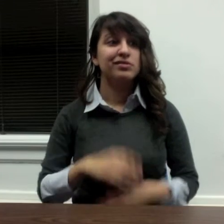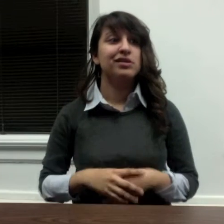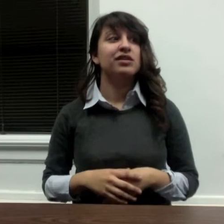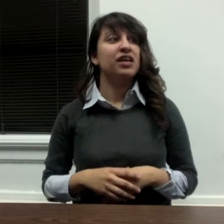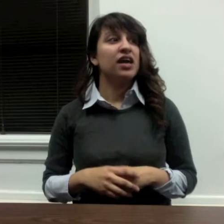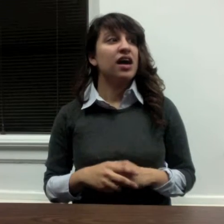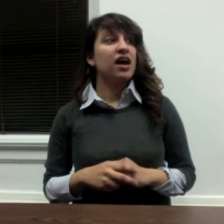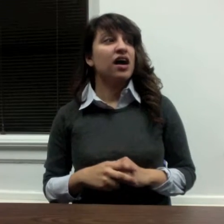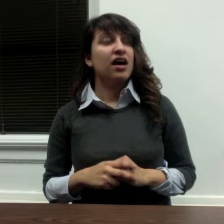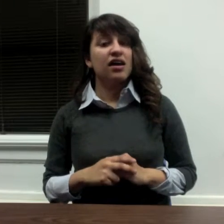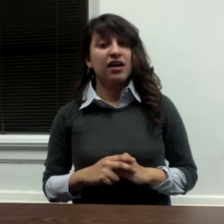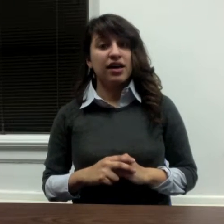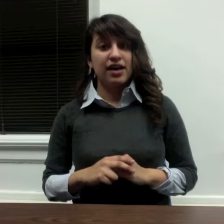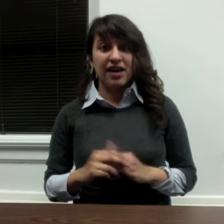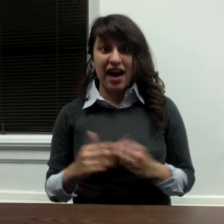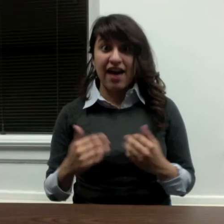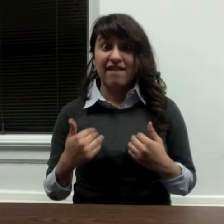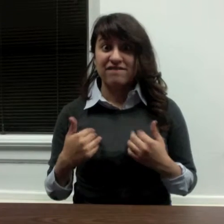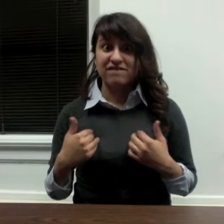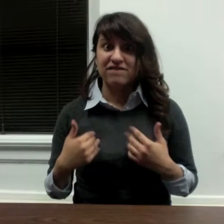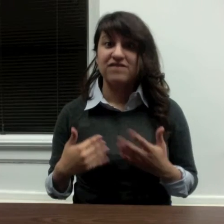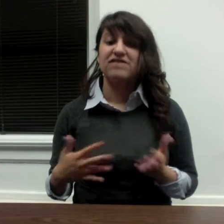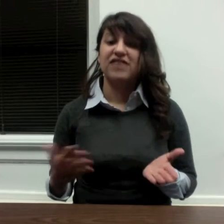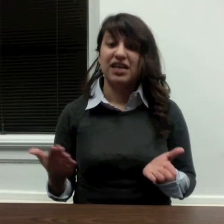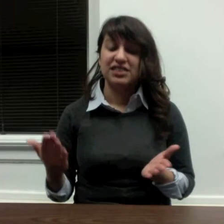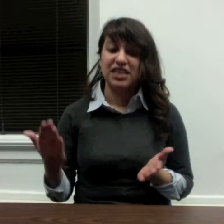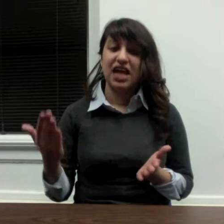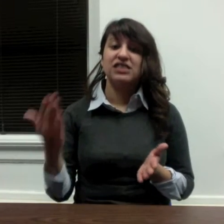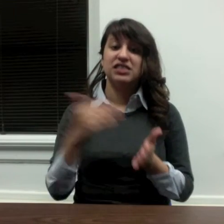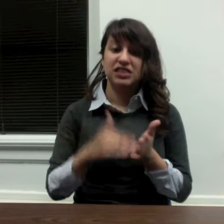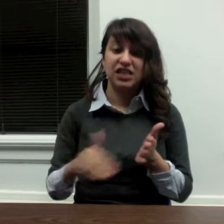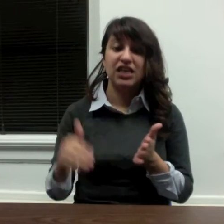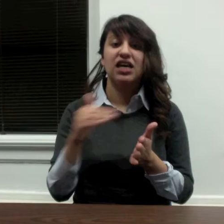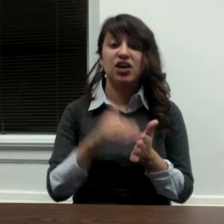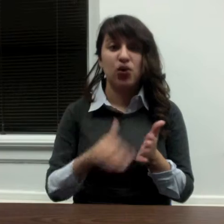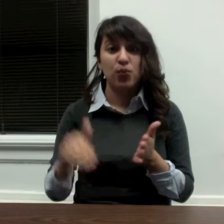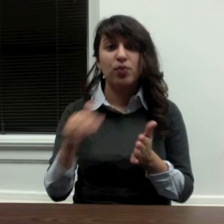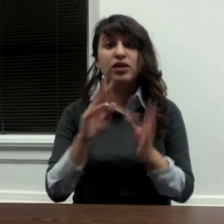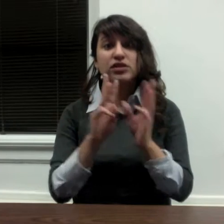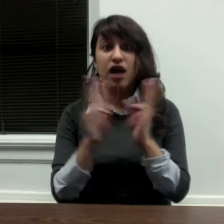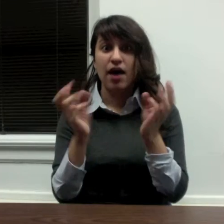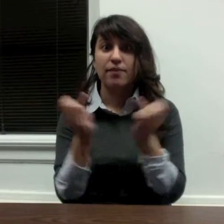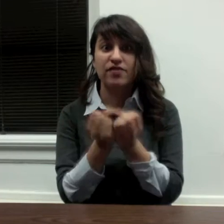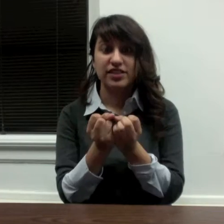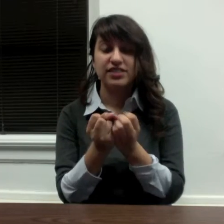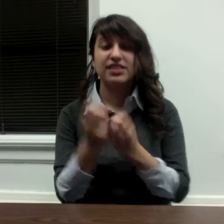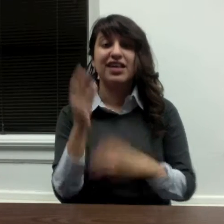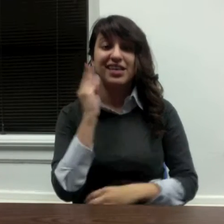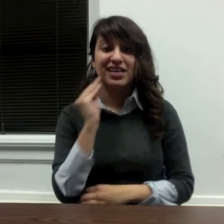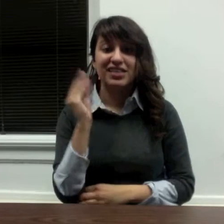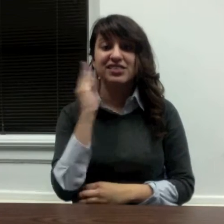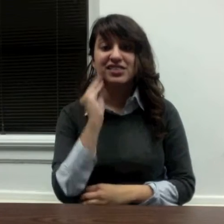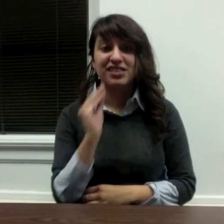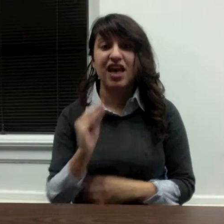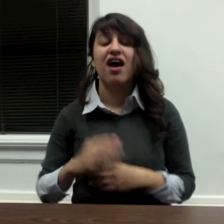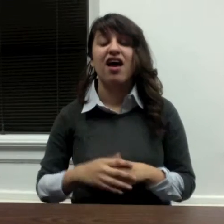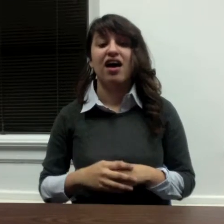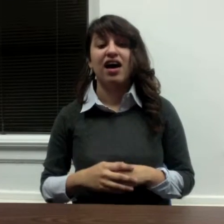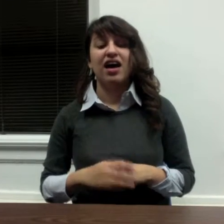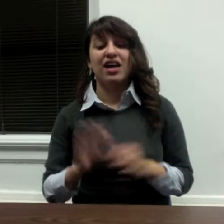attended numerous conferences, plenty of workshops, and those interpreters who have sort of